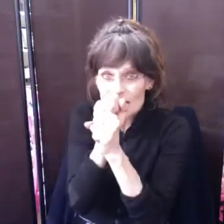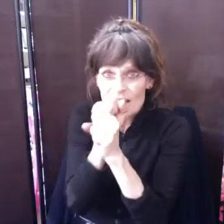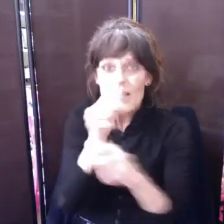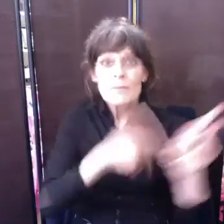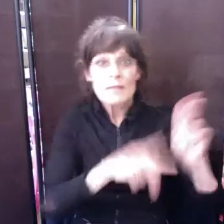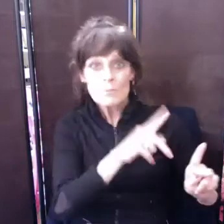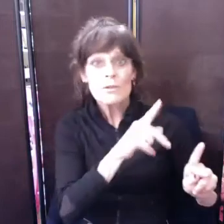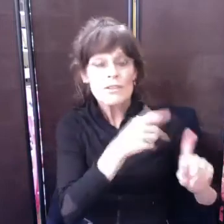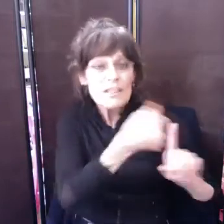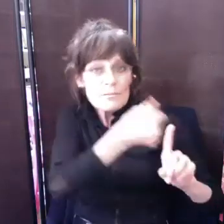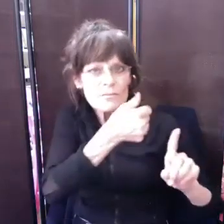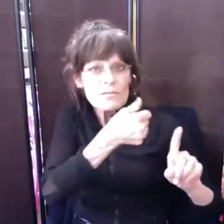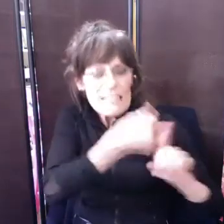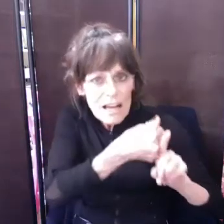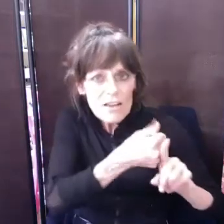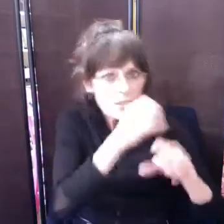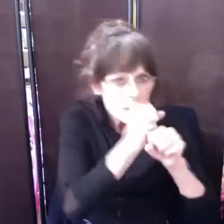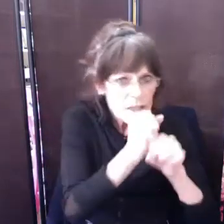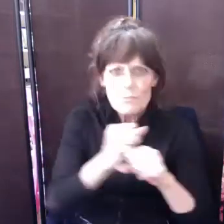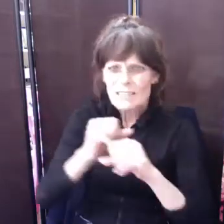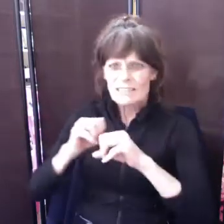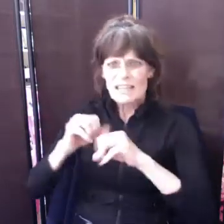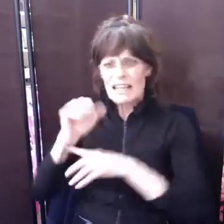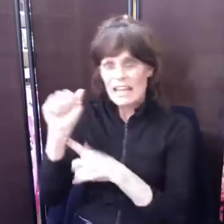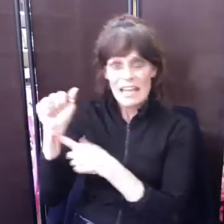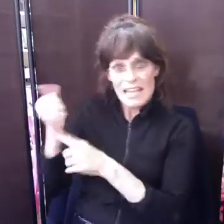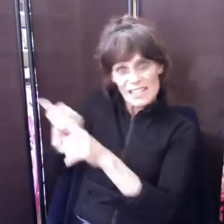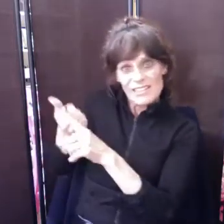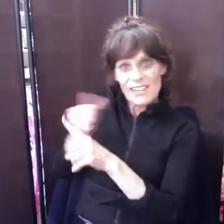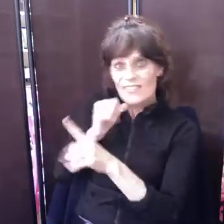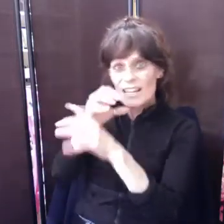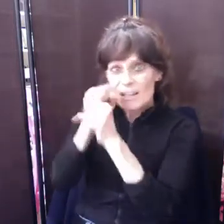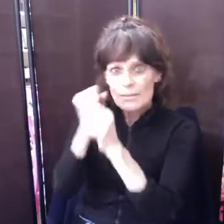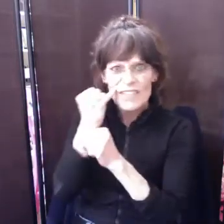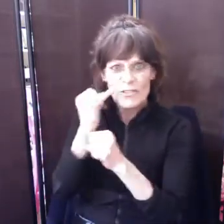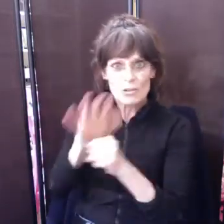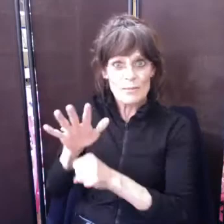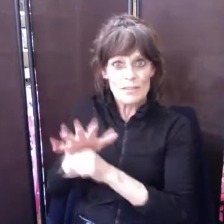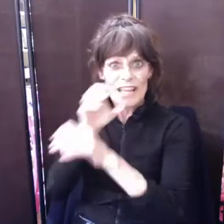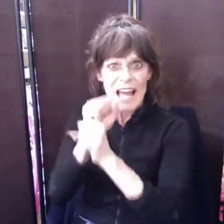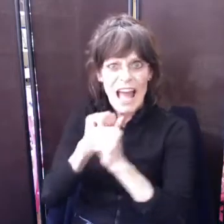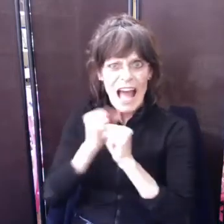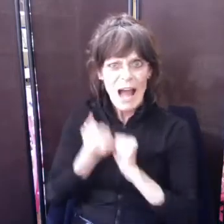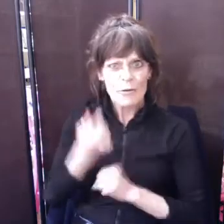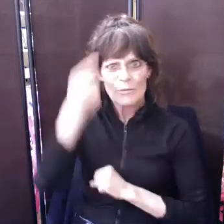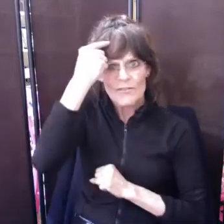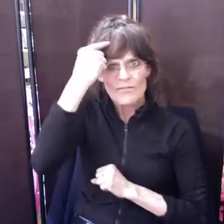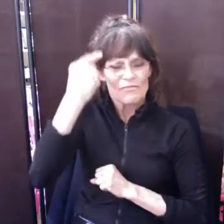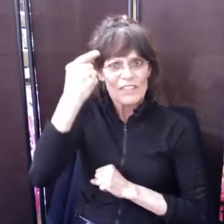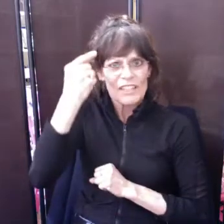anonymous, but the organization is not. If the organization was completely anonymous, how would any of us ever find it? I mean, it's kind of